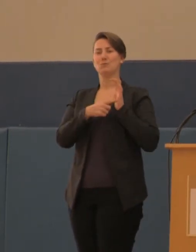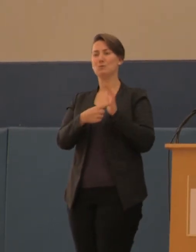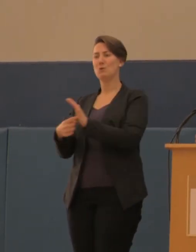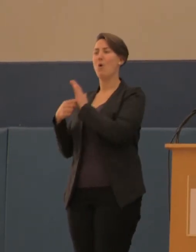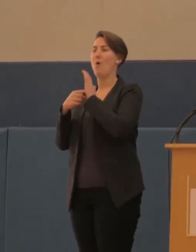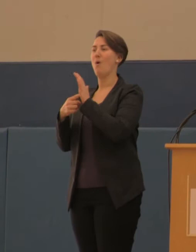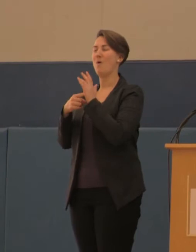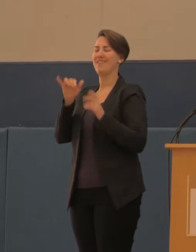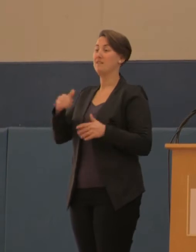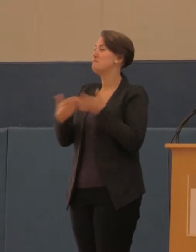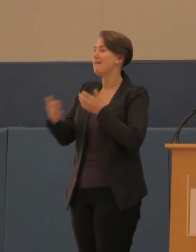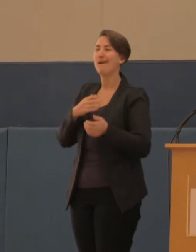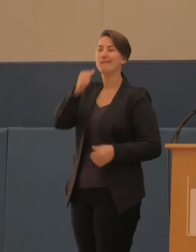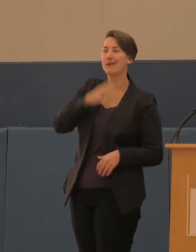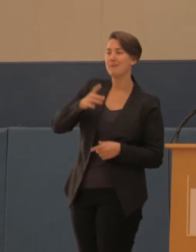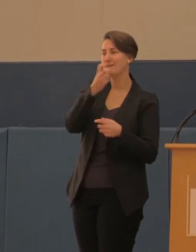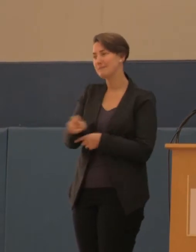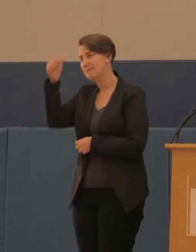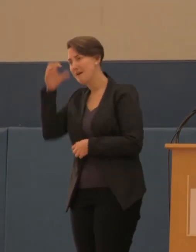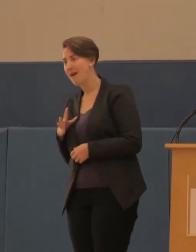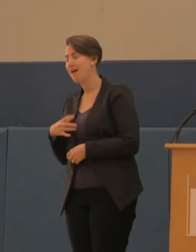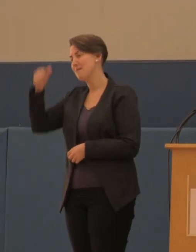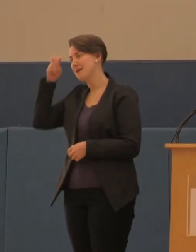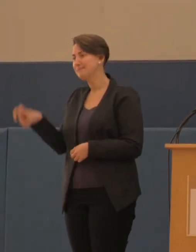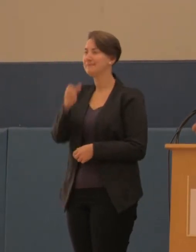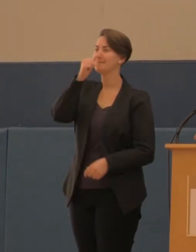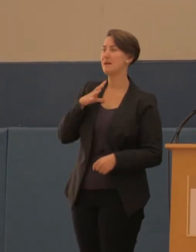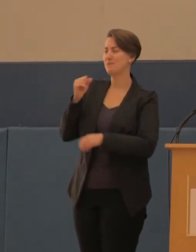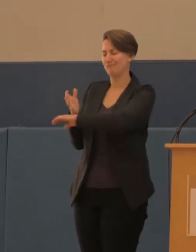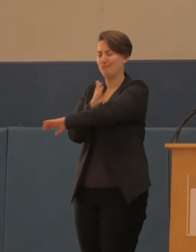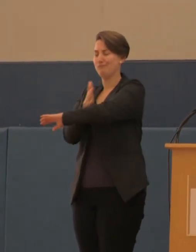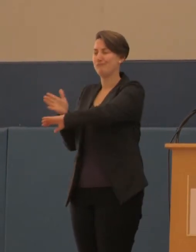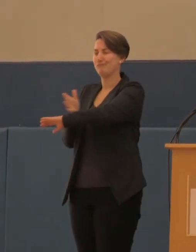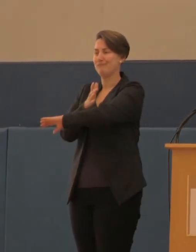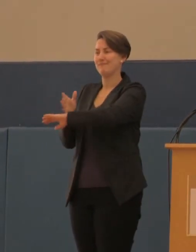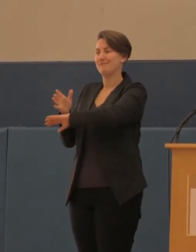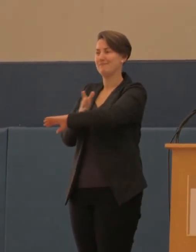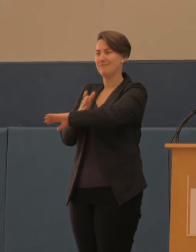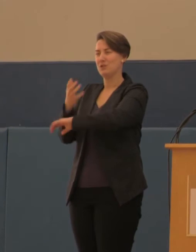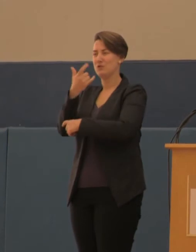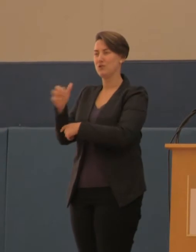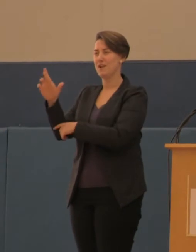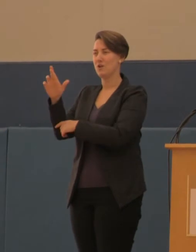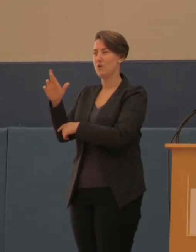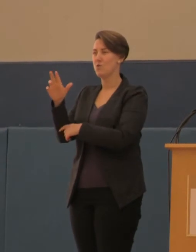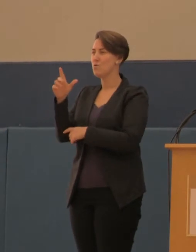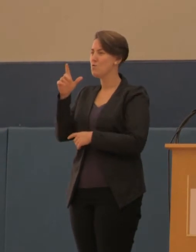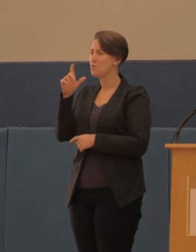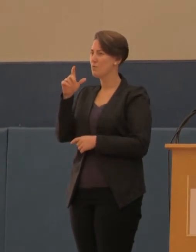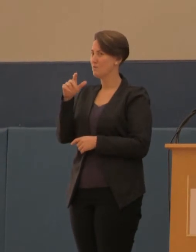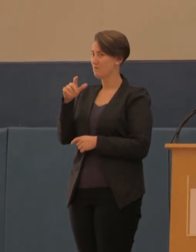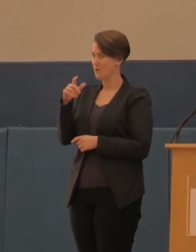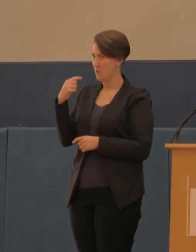female, female to male, or even somewhere in between on the spectrum, to